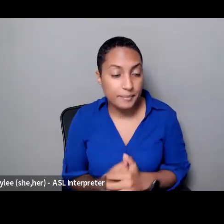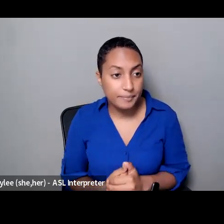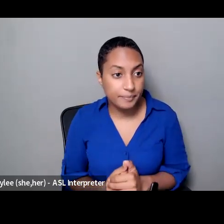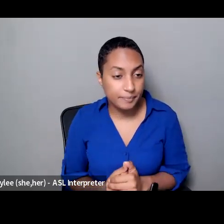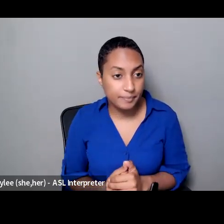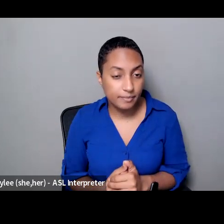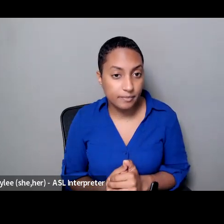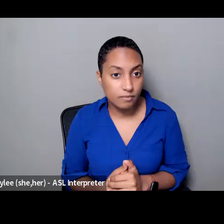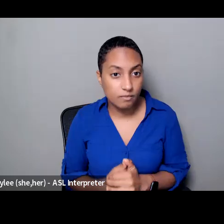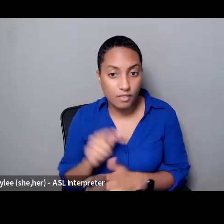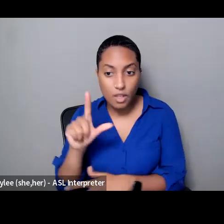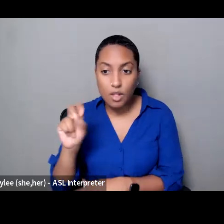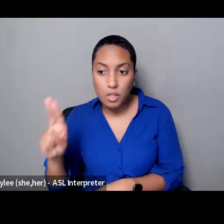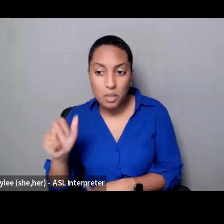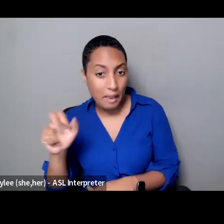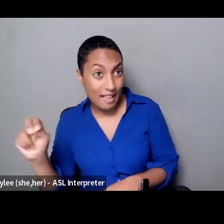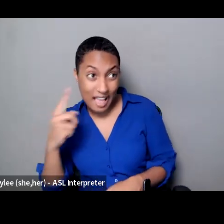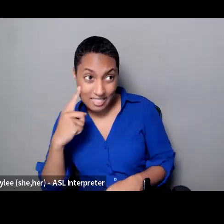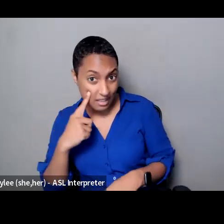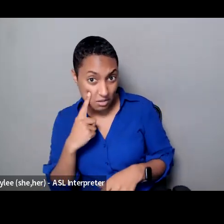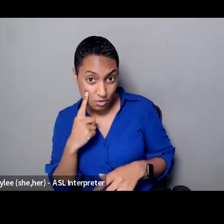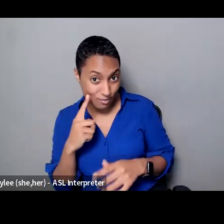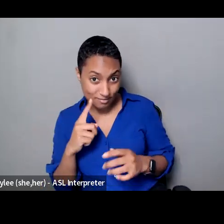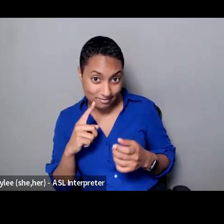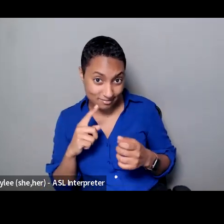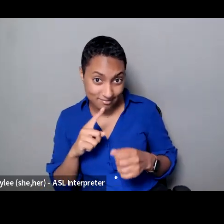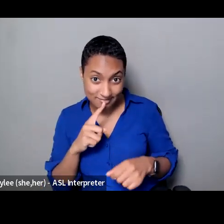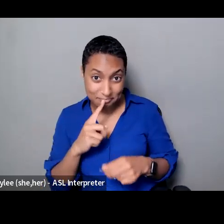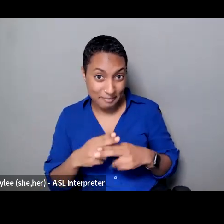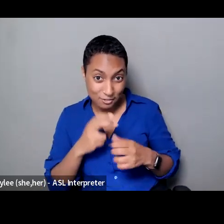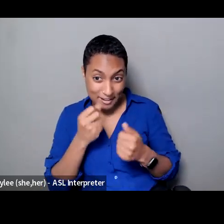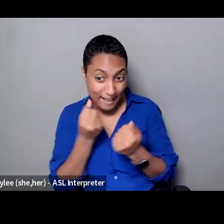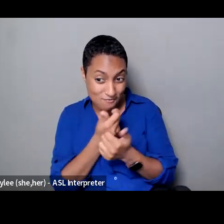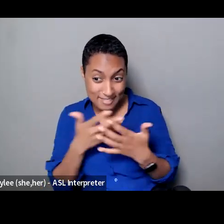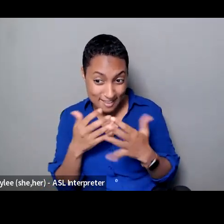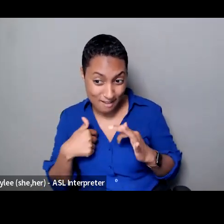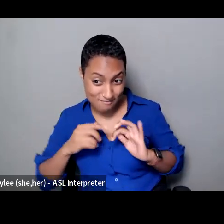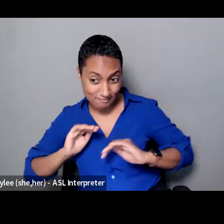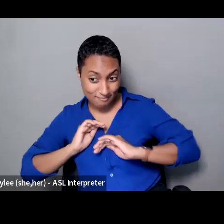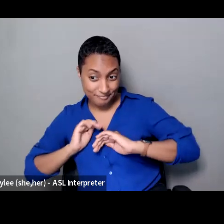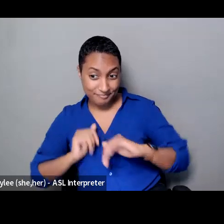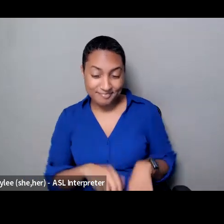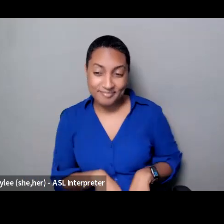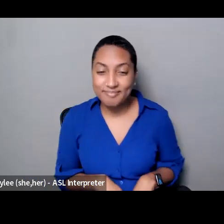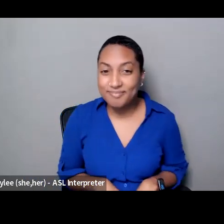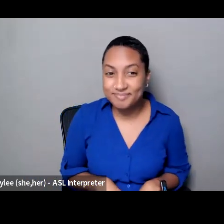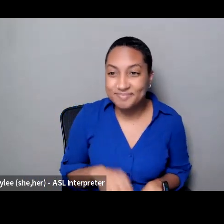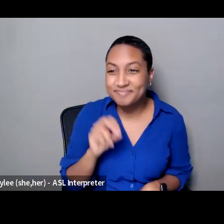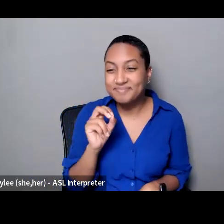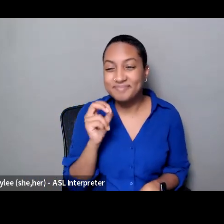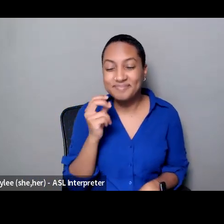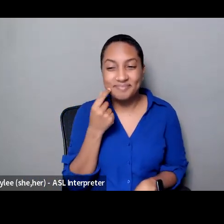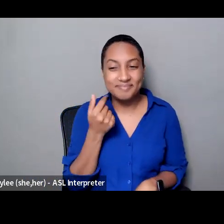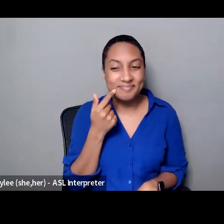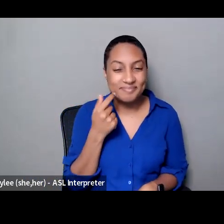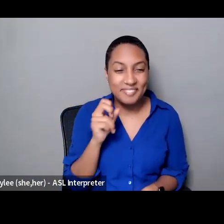I'm good, Paula. I think you guys got it covered. Okay. Well, I gave you this, I got myself mixed up and gave